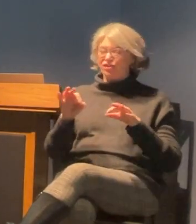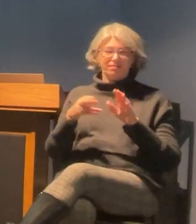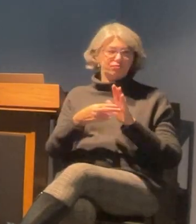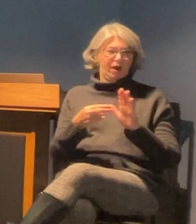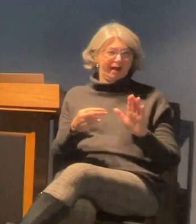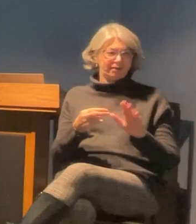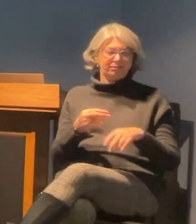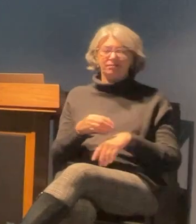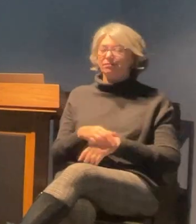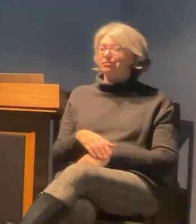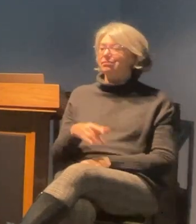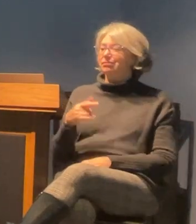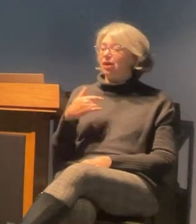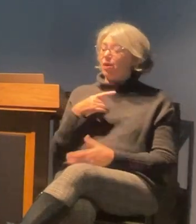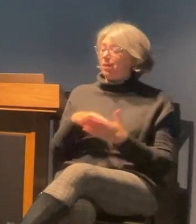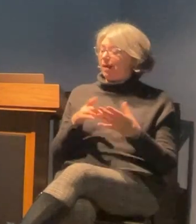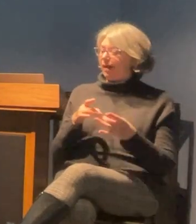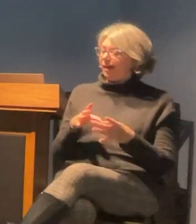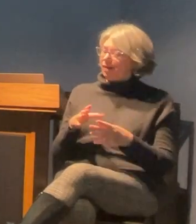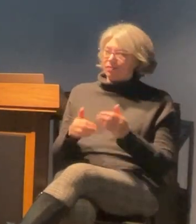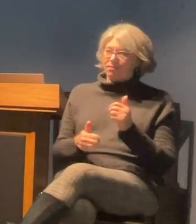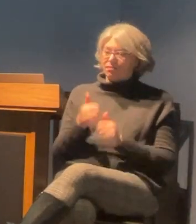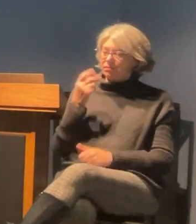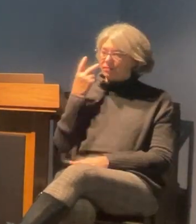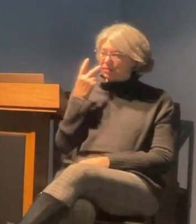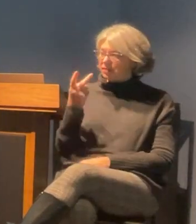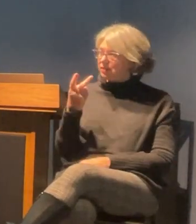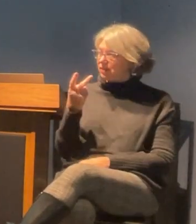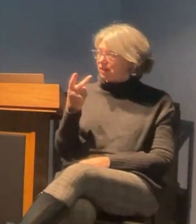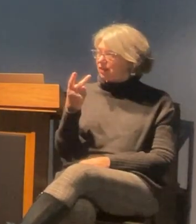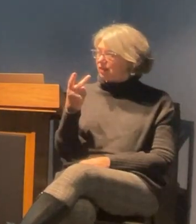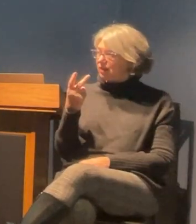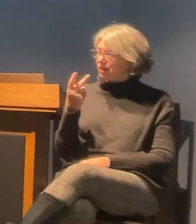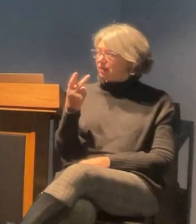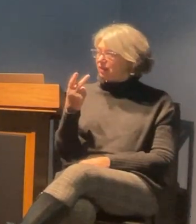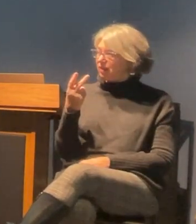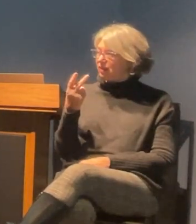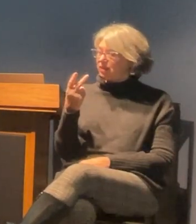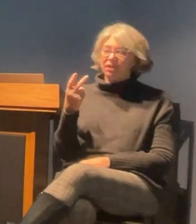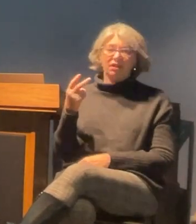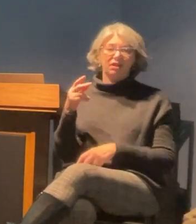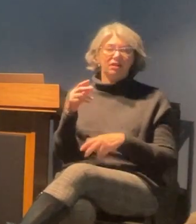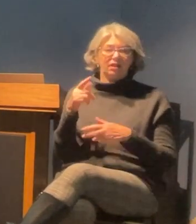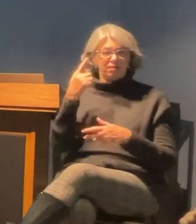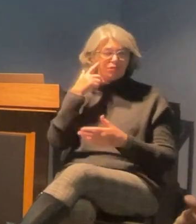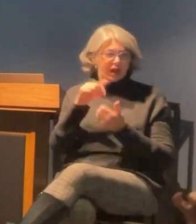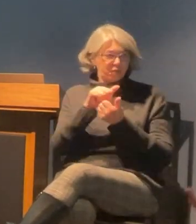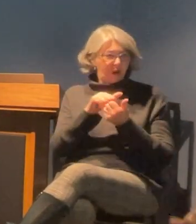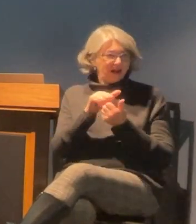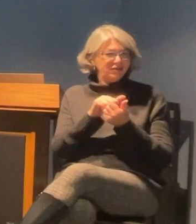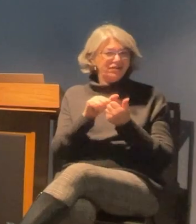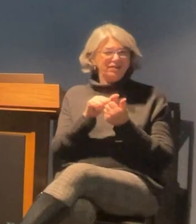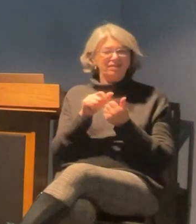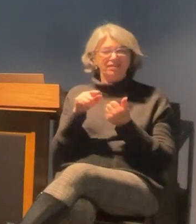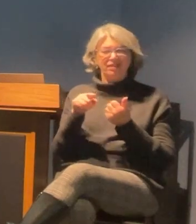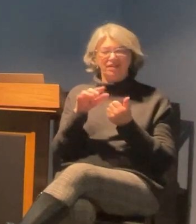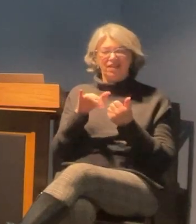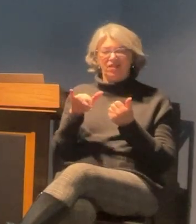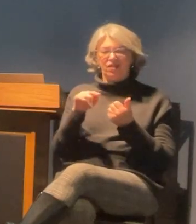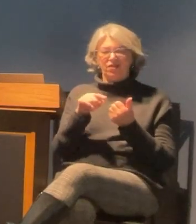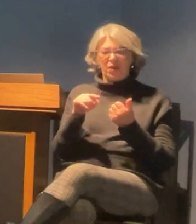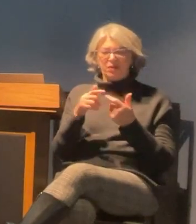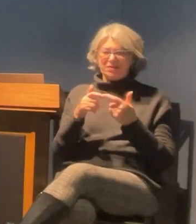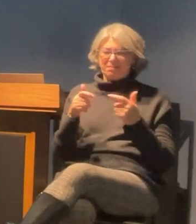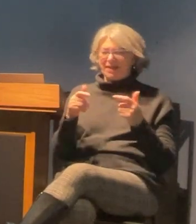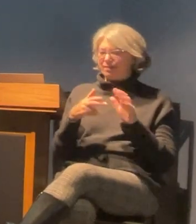I think what I hate the most to see is like greenwashing and walkwashing also in those on those